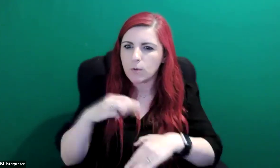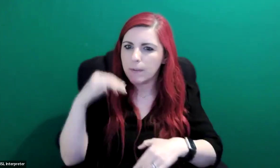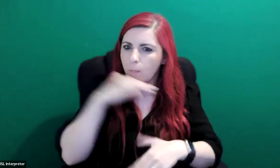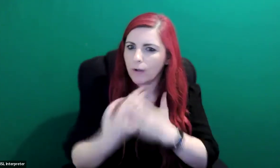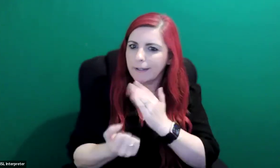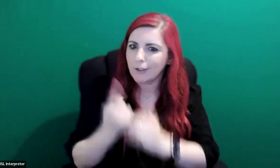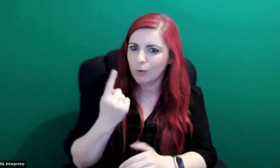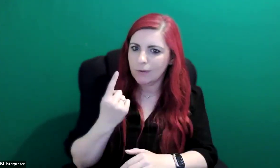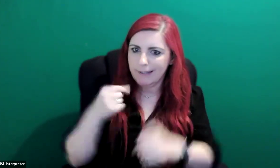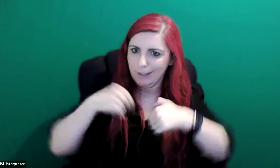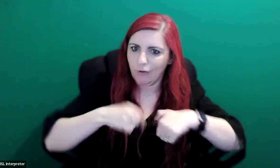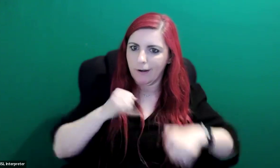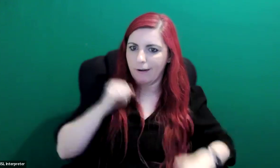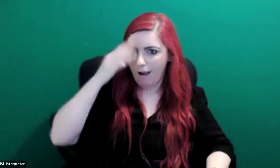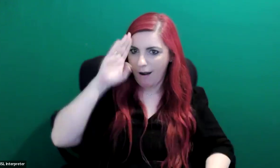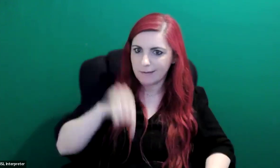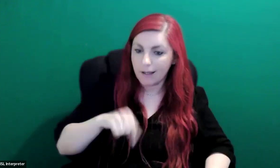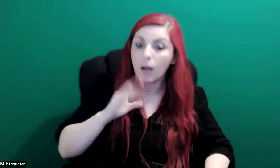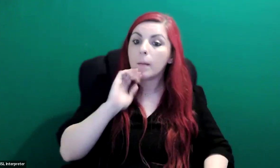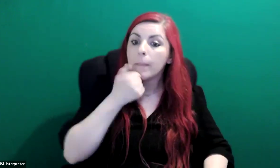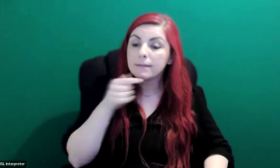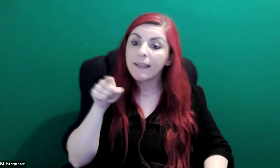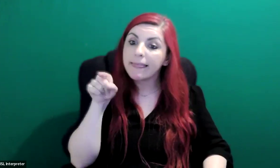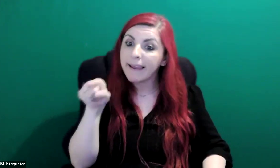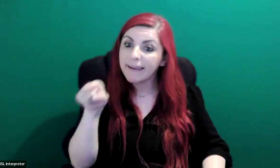issue in Ireland, because they have to